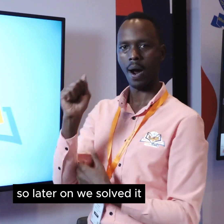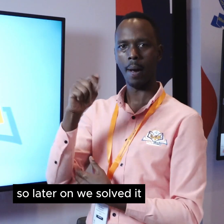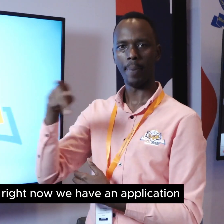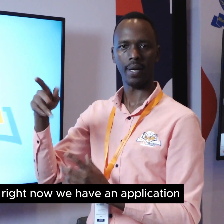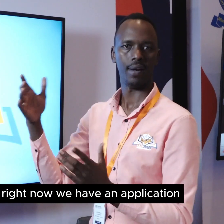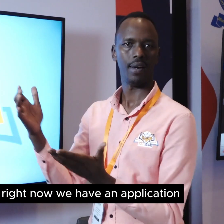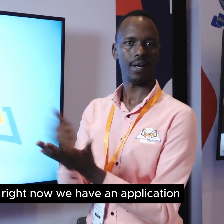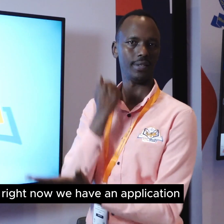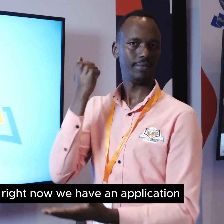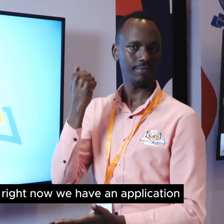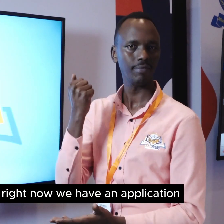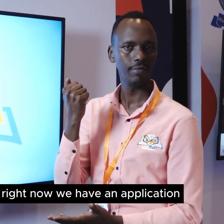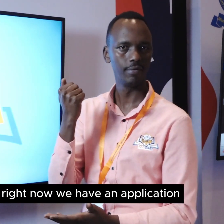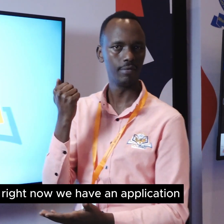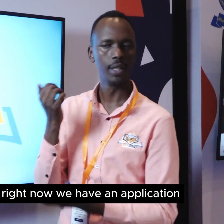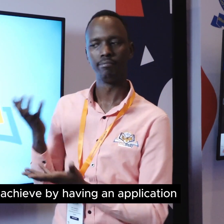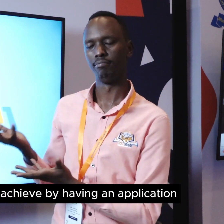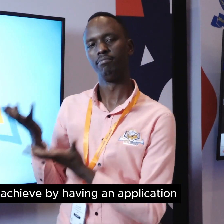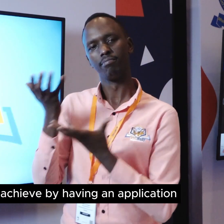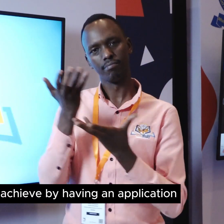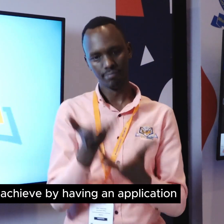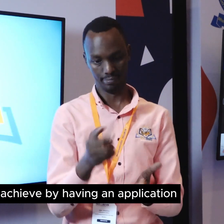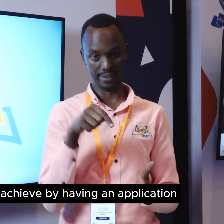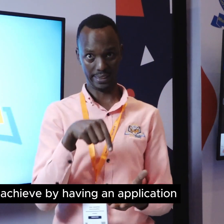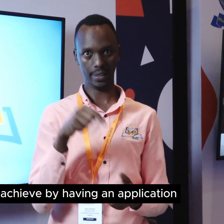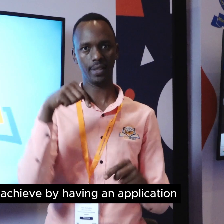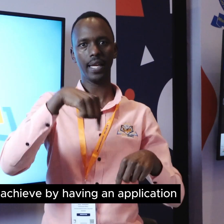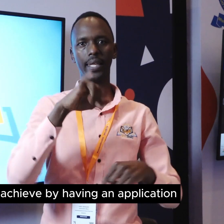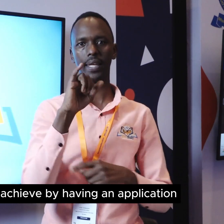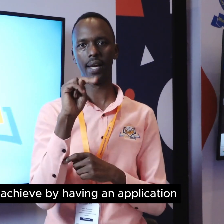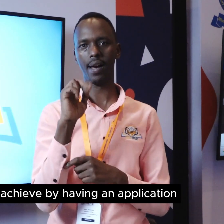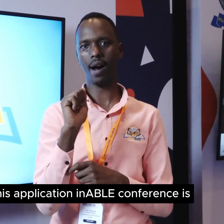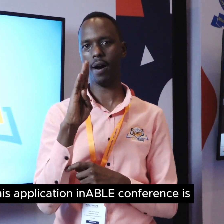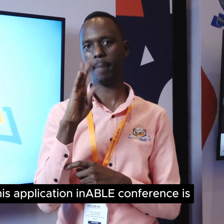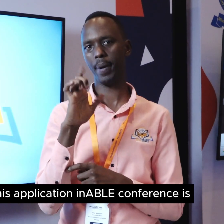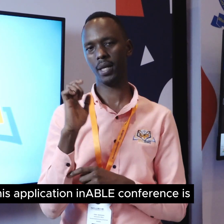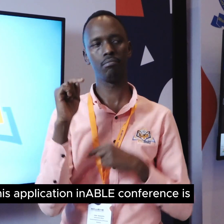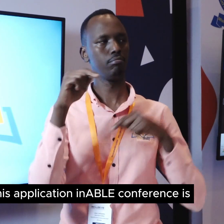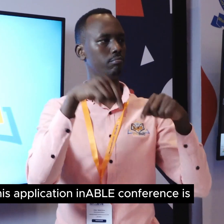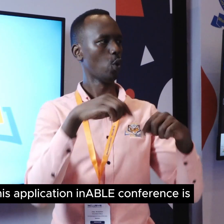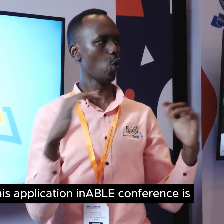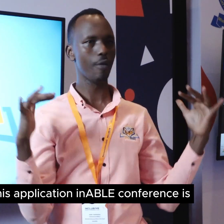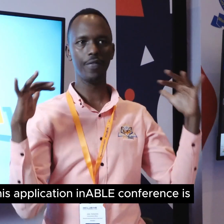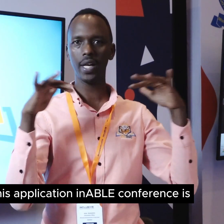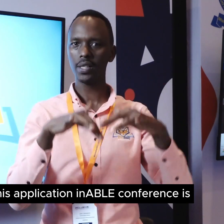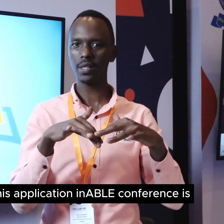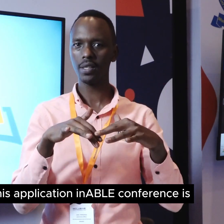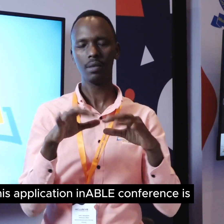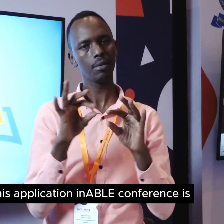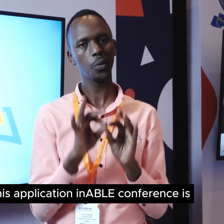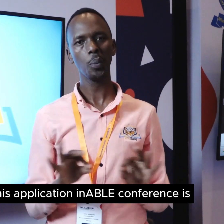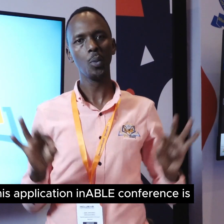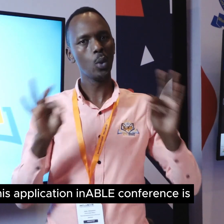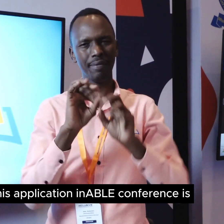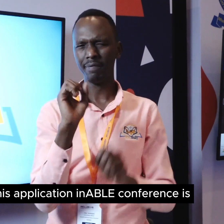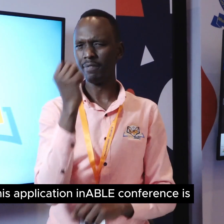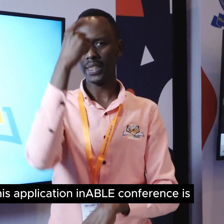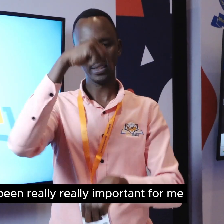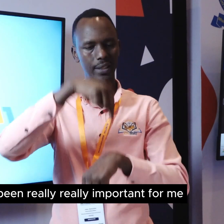and right now we have an application we achieved by having an application. And this application, Enable Conference, has been